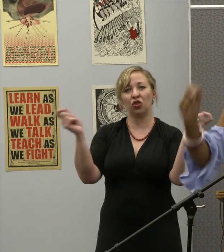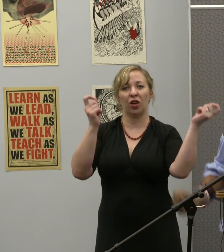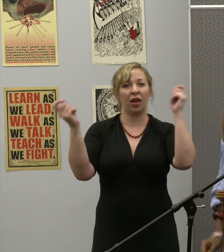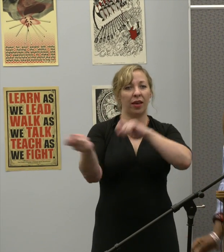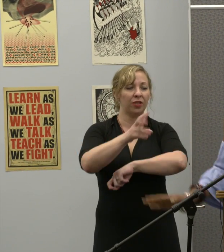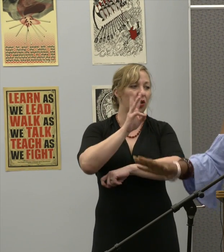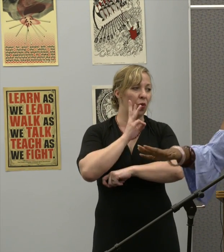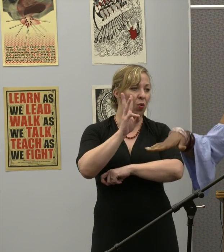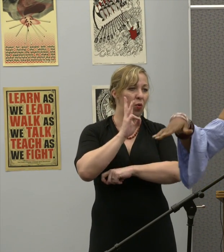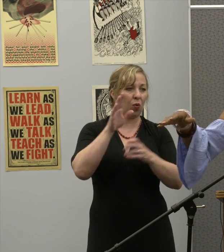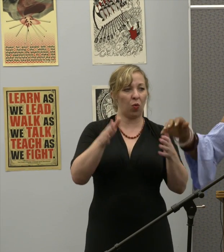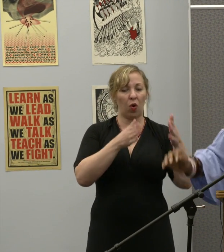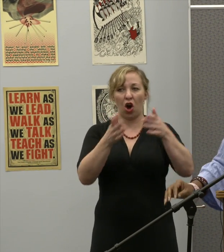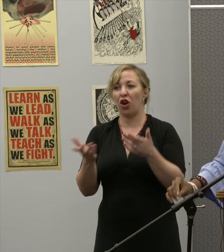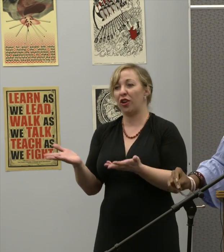Sing with me,